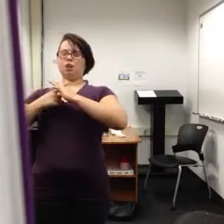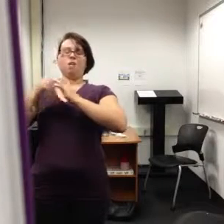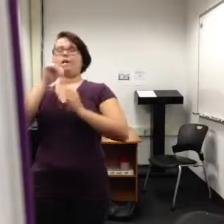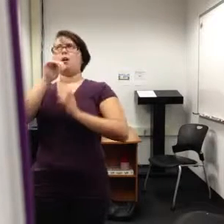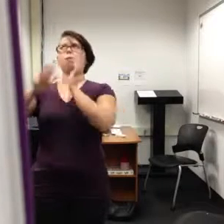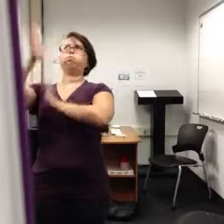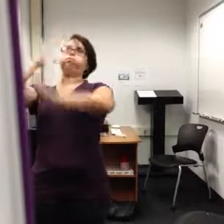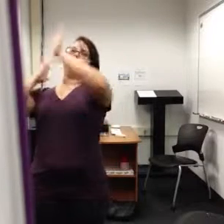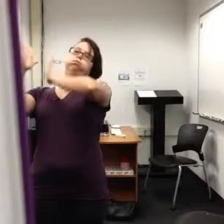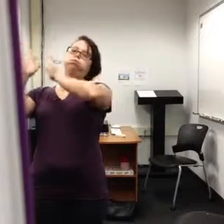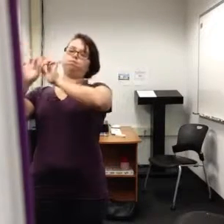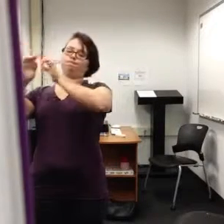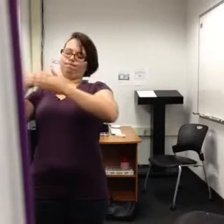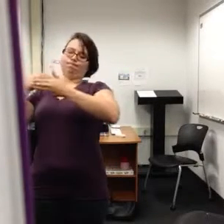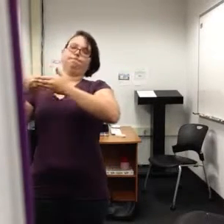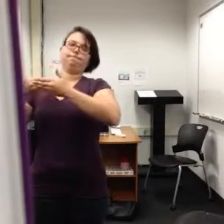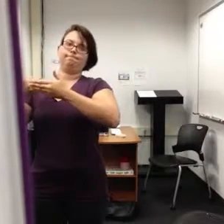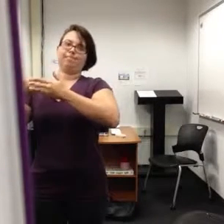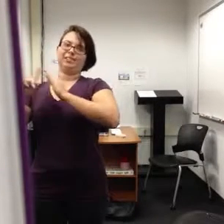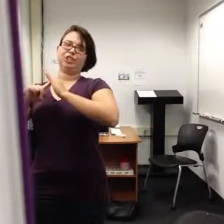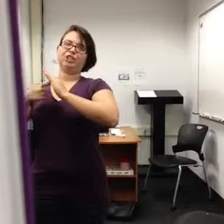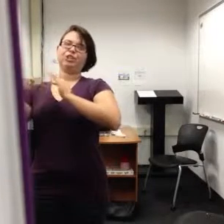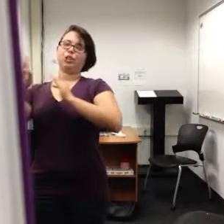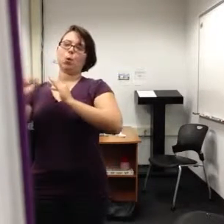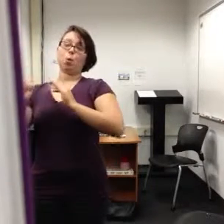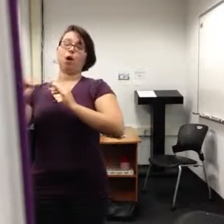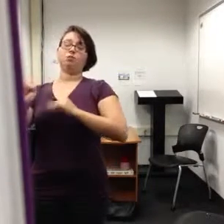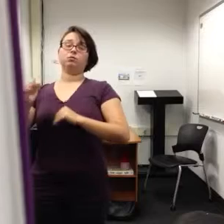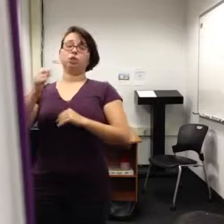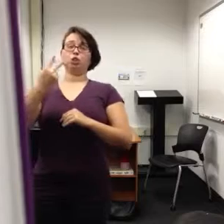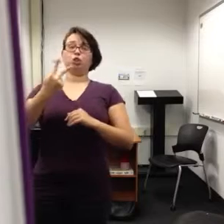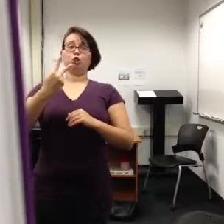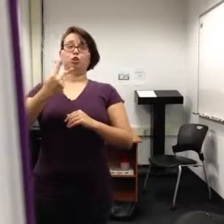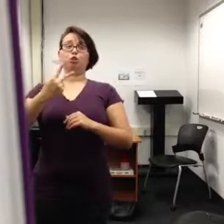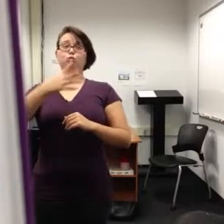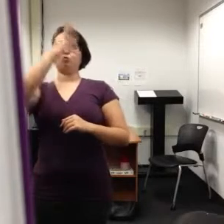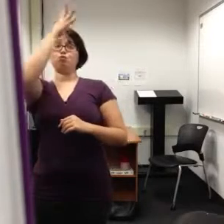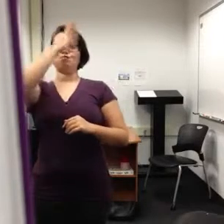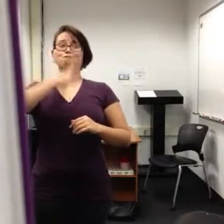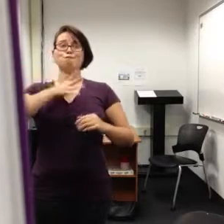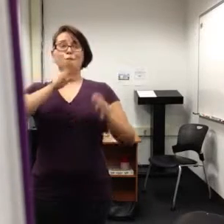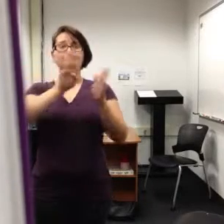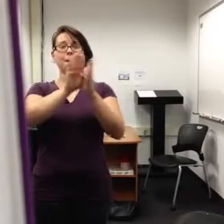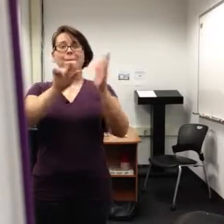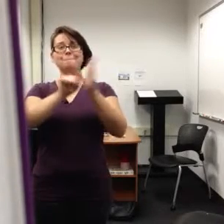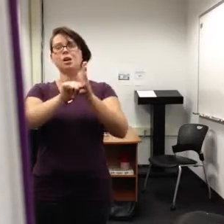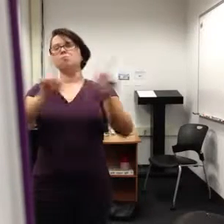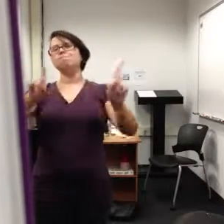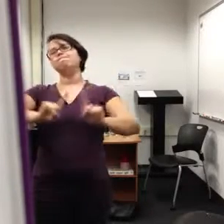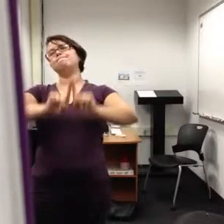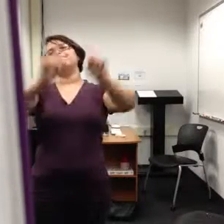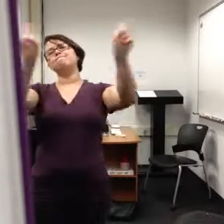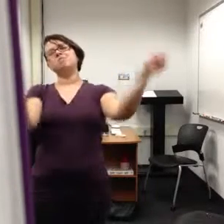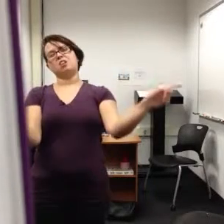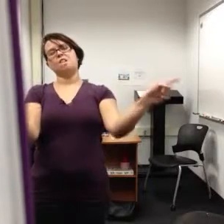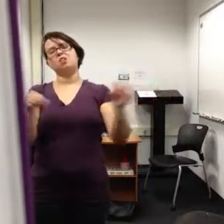that far, we had two men of very different background and very different perspective, both of whom we